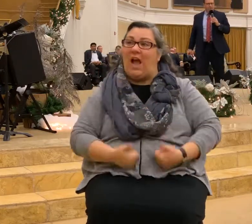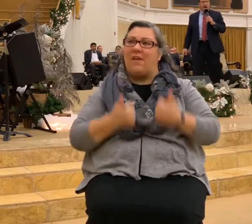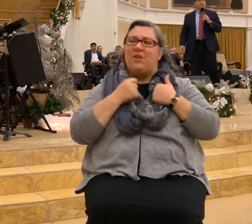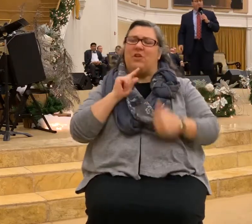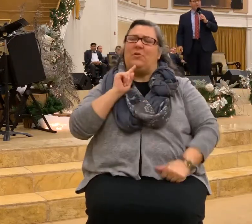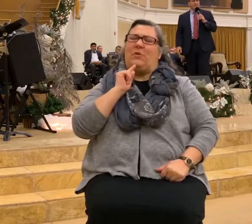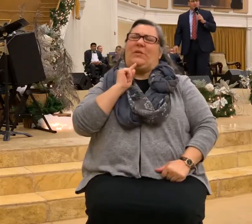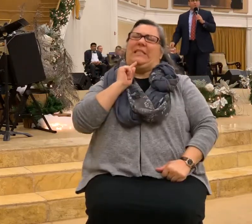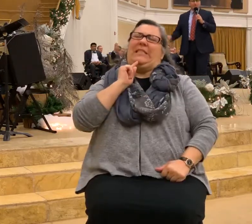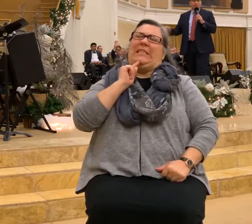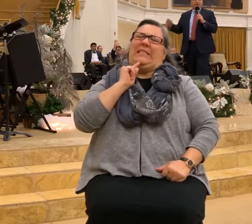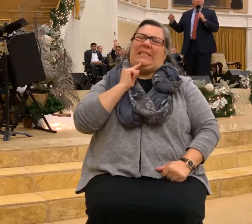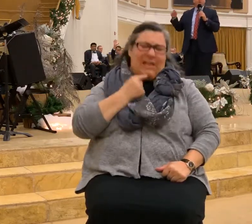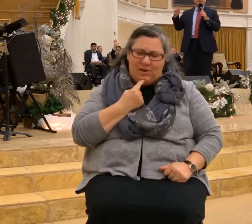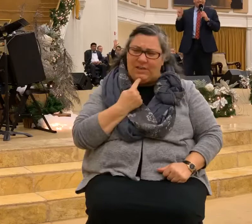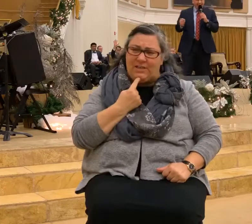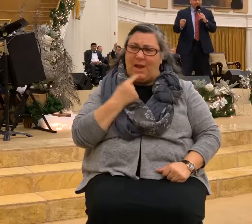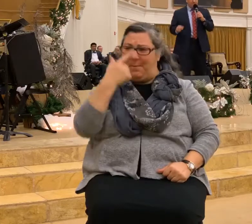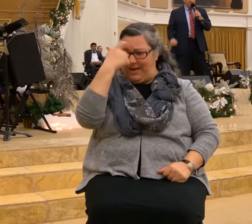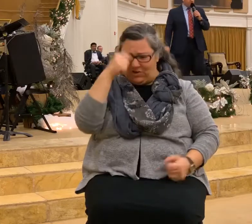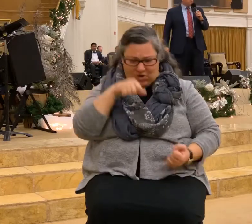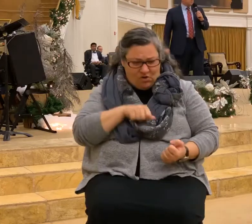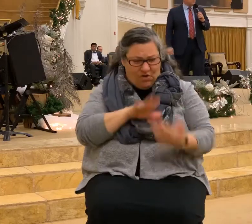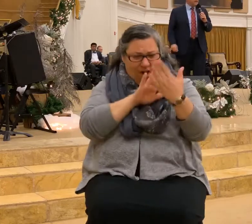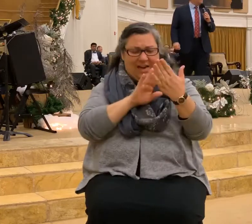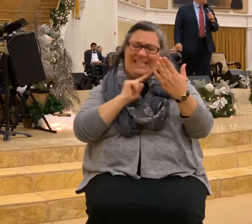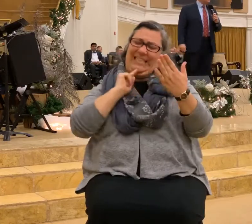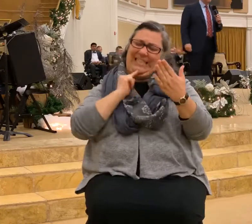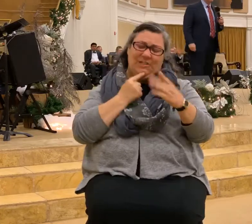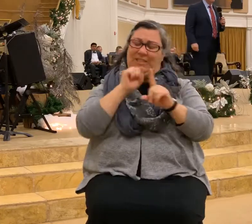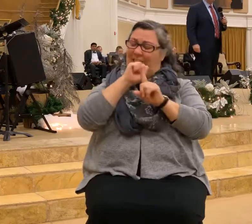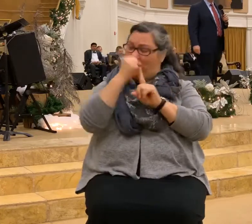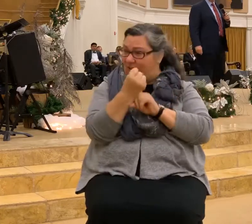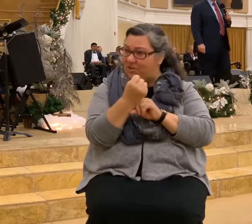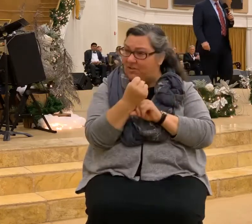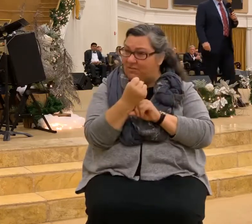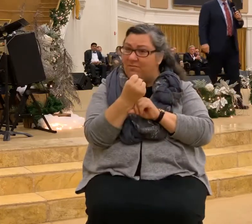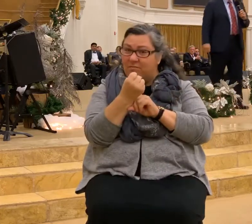desperate with God because you were dealing with desperate circumstances?